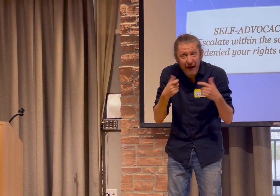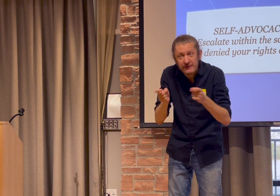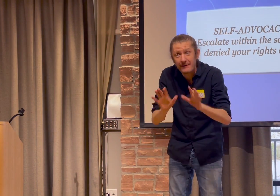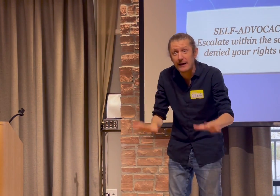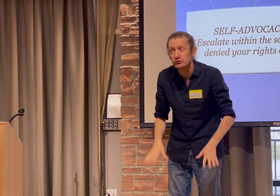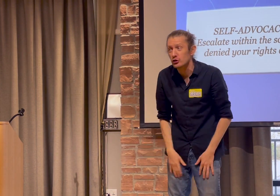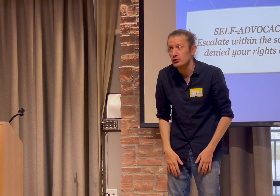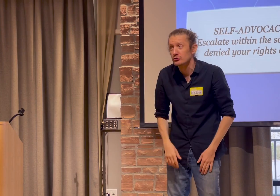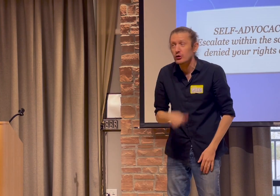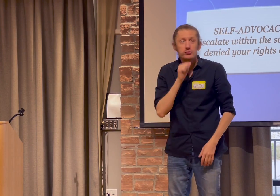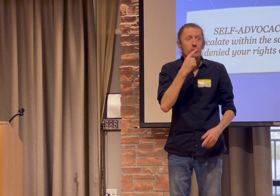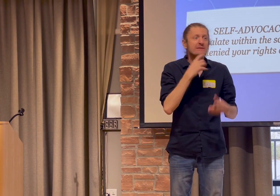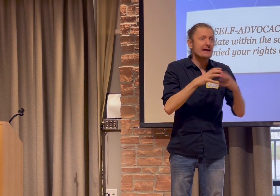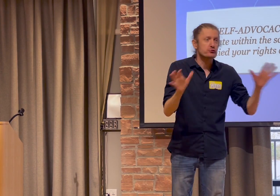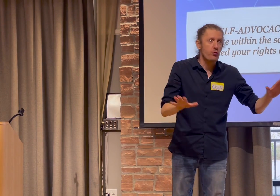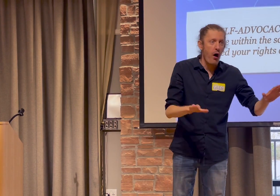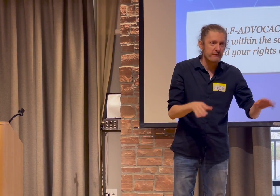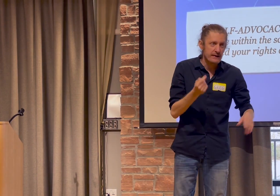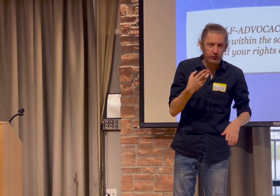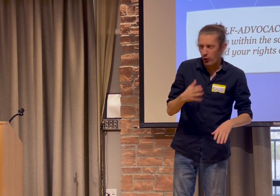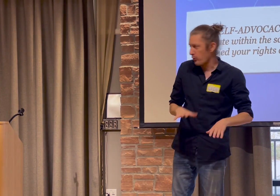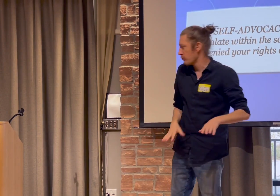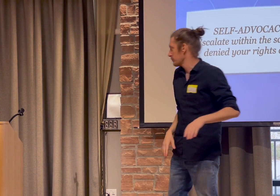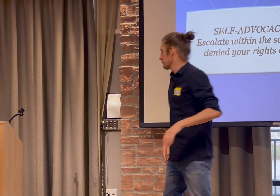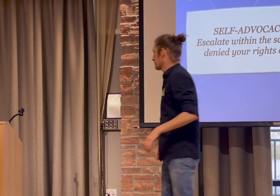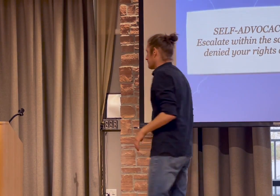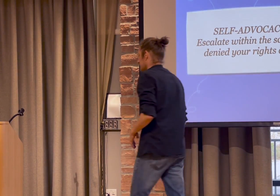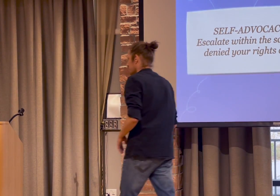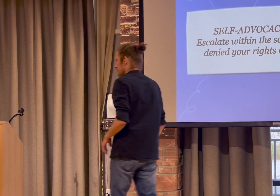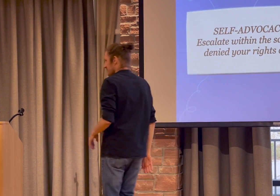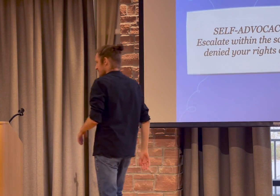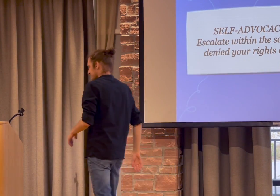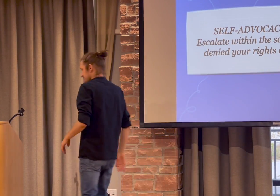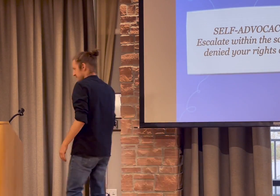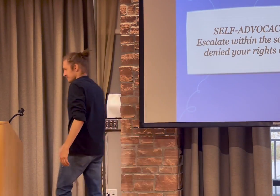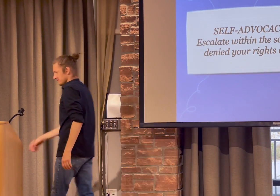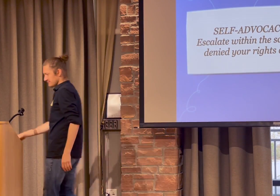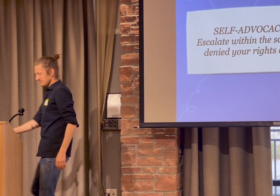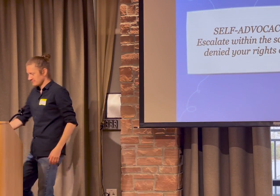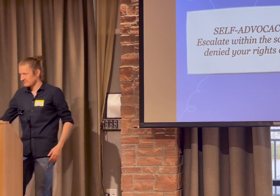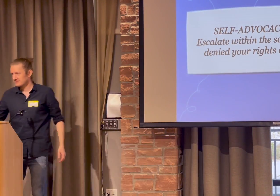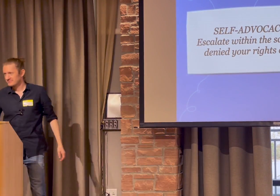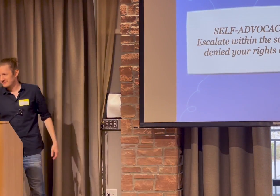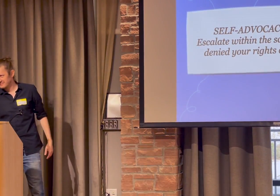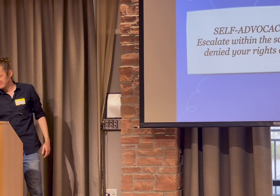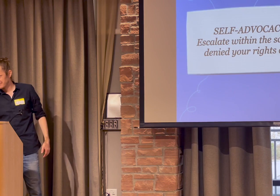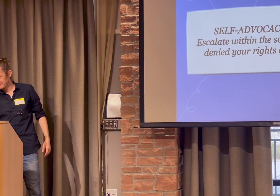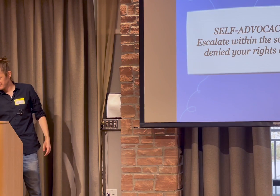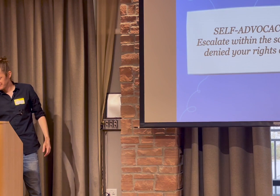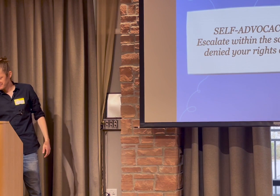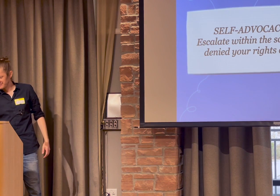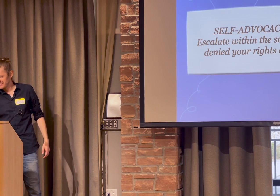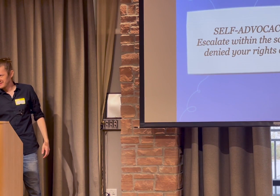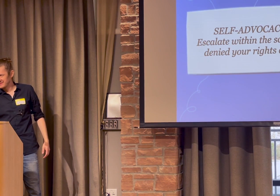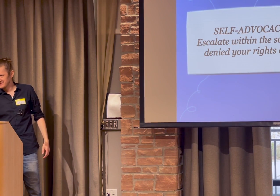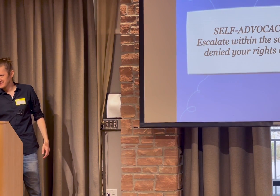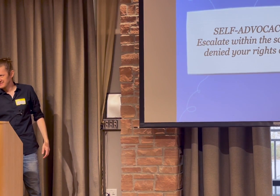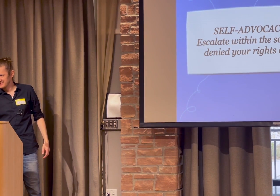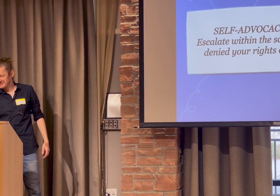a Karen. It's okay. Say, "I want to talk to the manager." You can do that. It's okay.